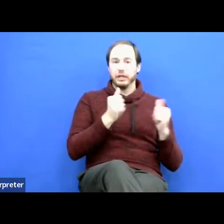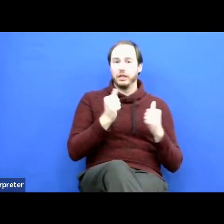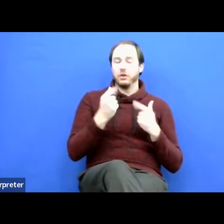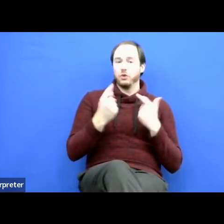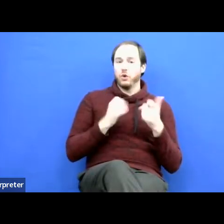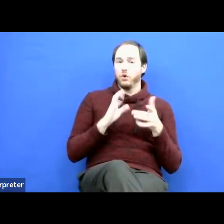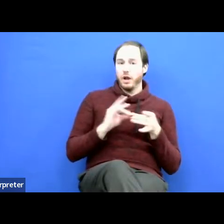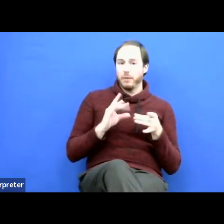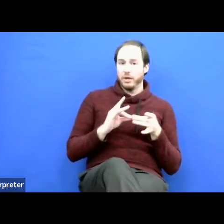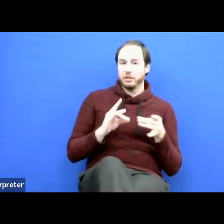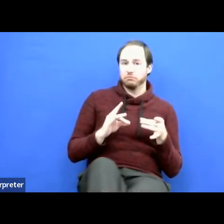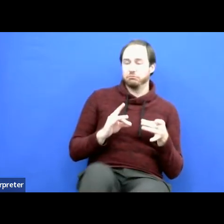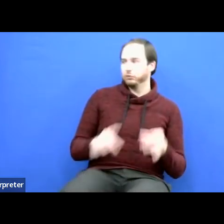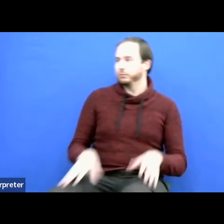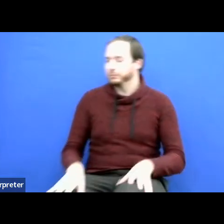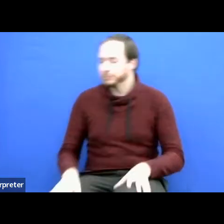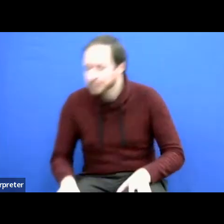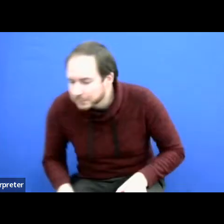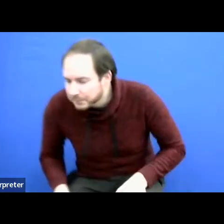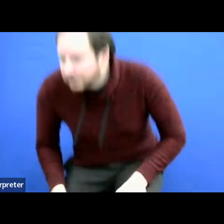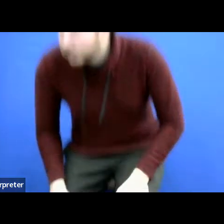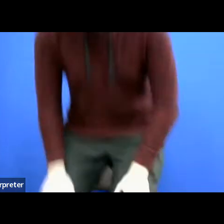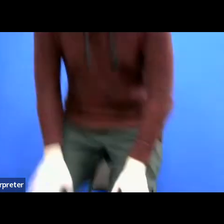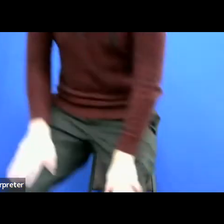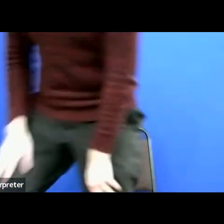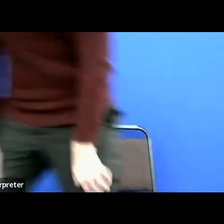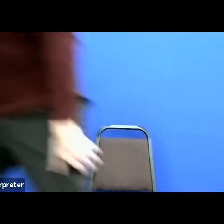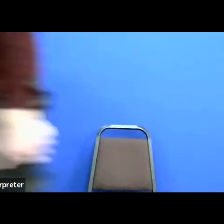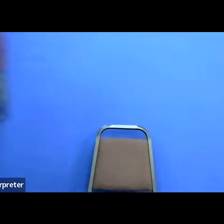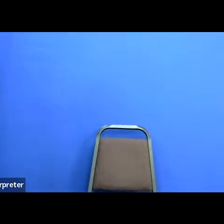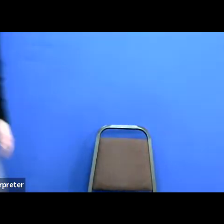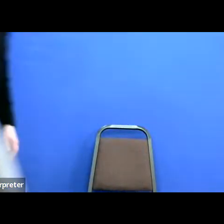any comments regarding the law?